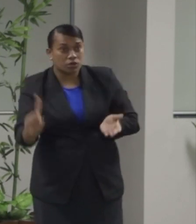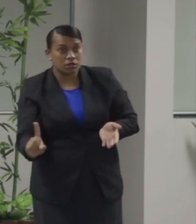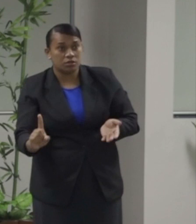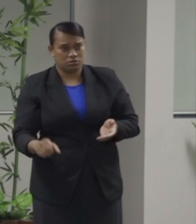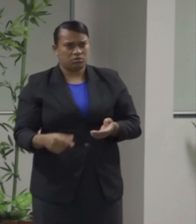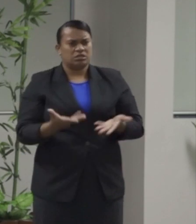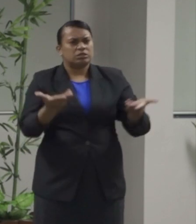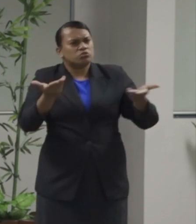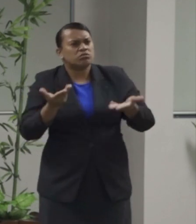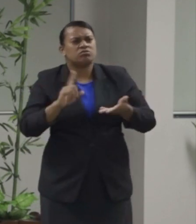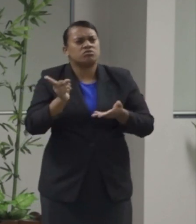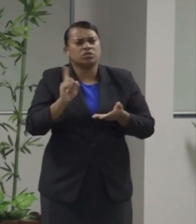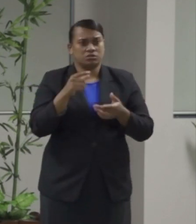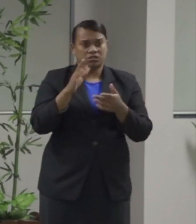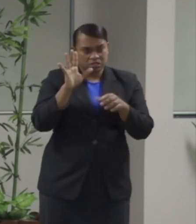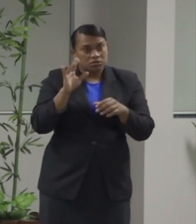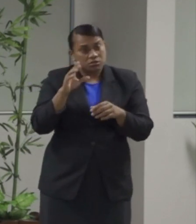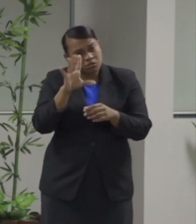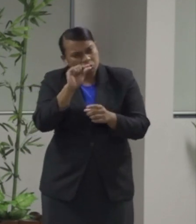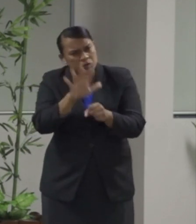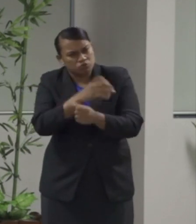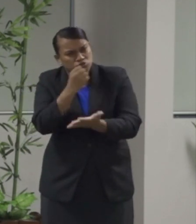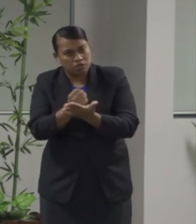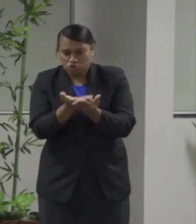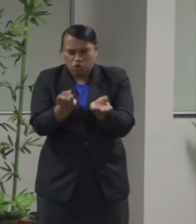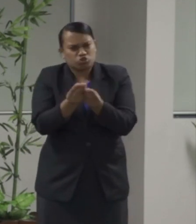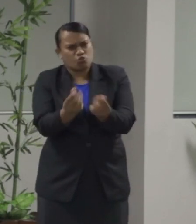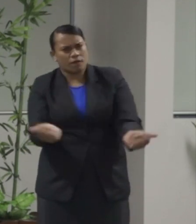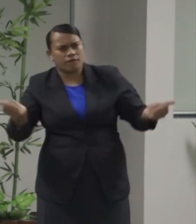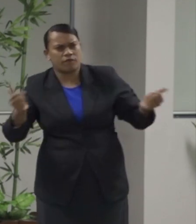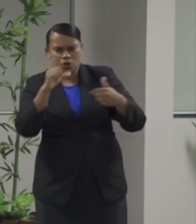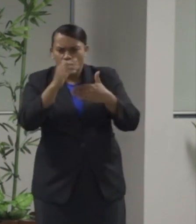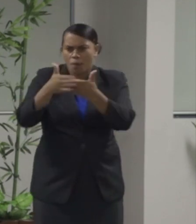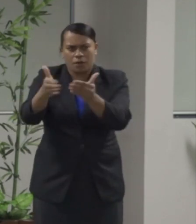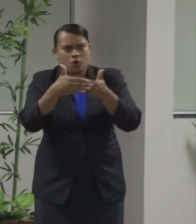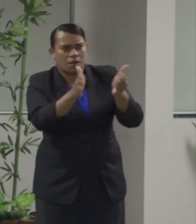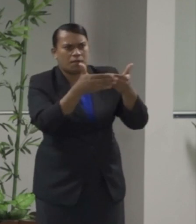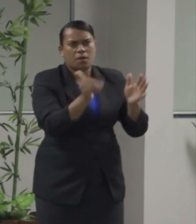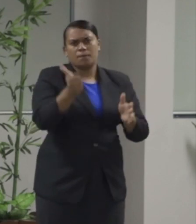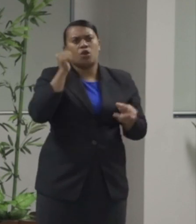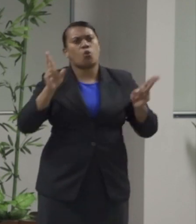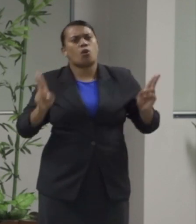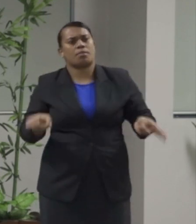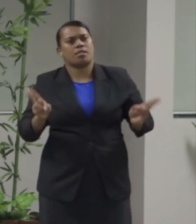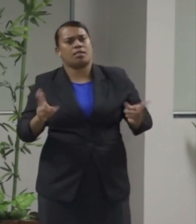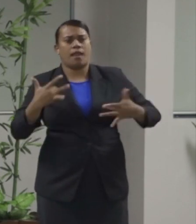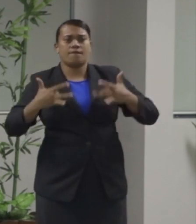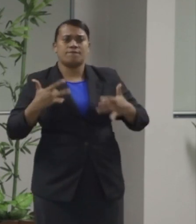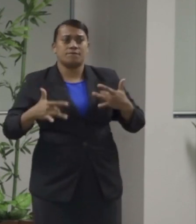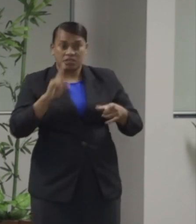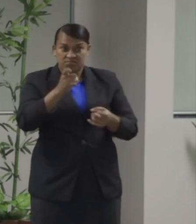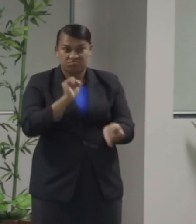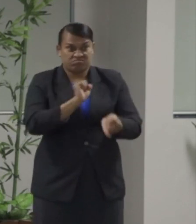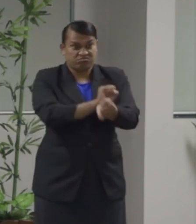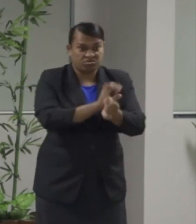crisis, get all of our businesses open again, and get life back to normal as soon as possible.